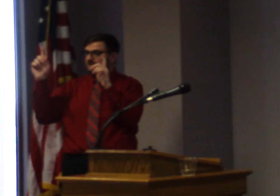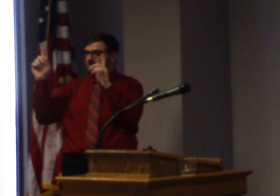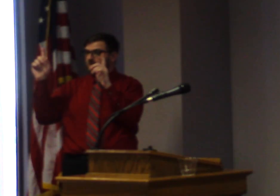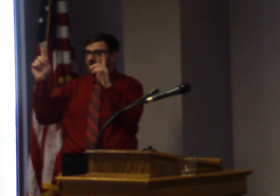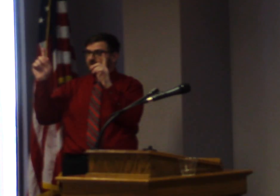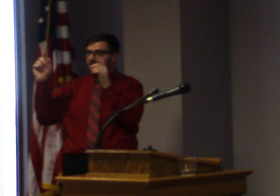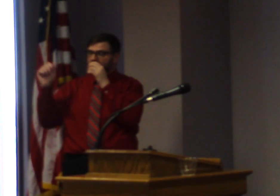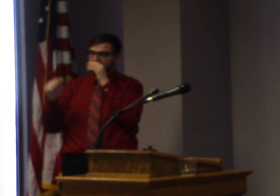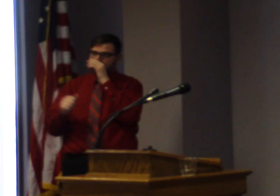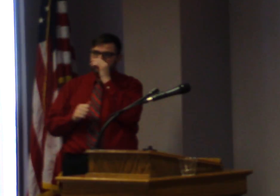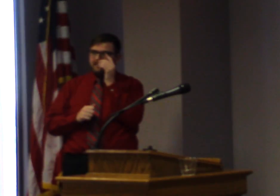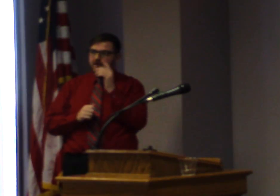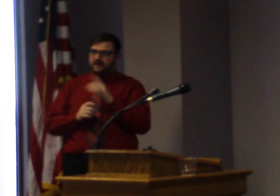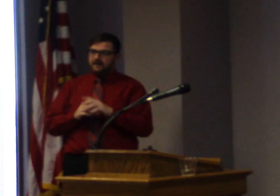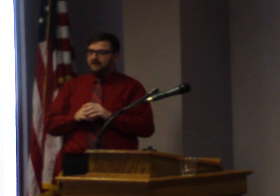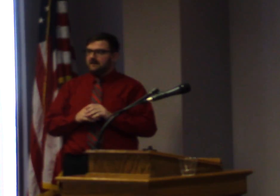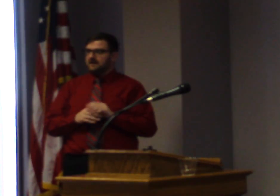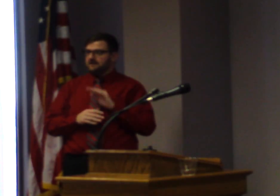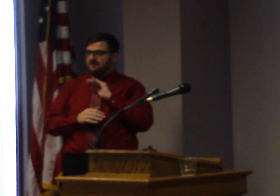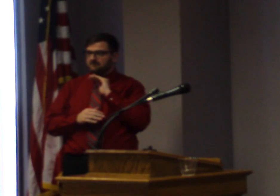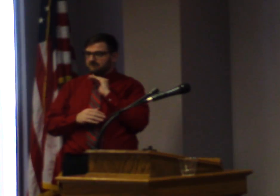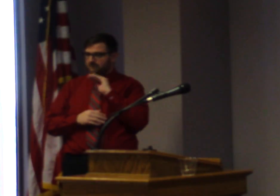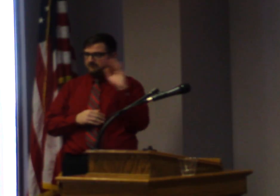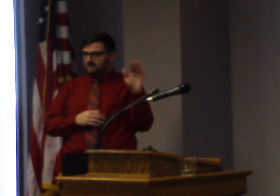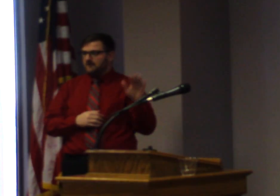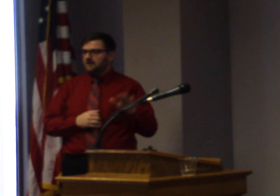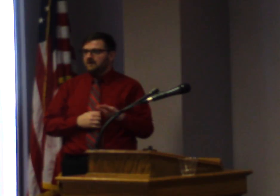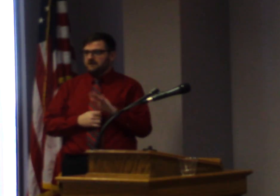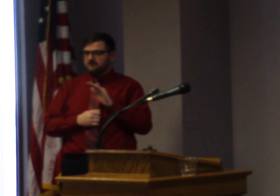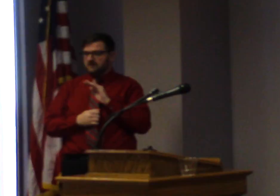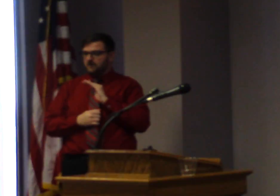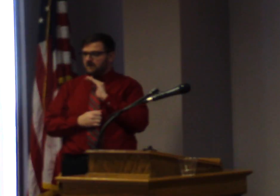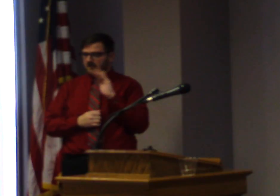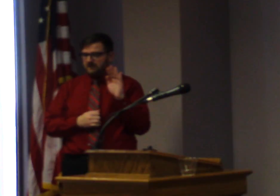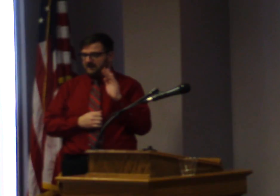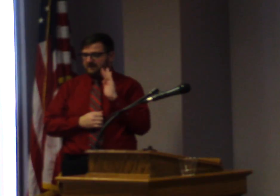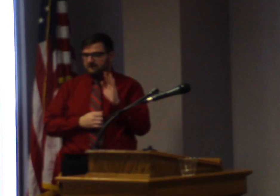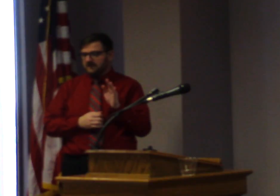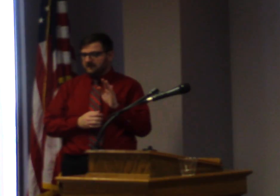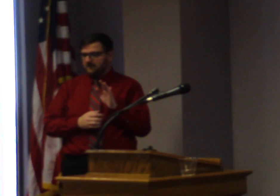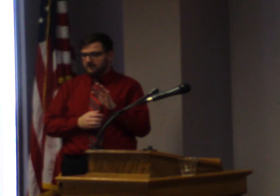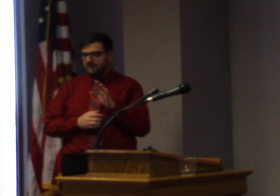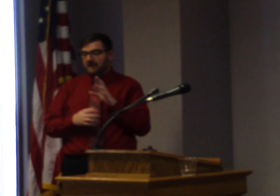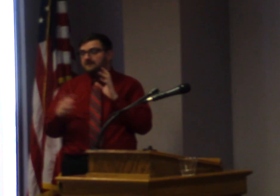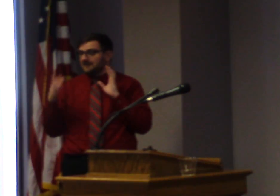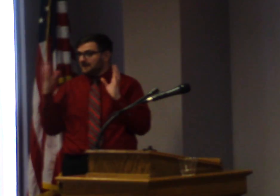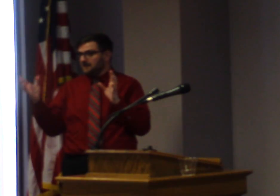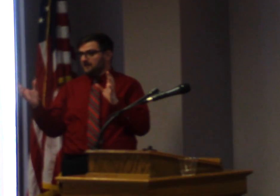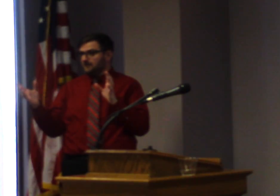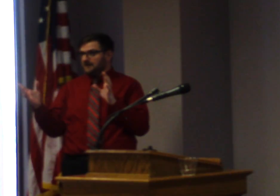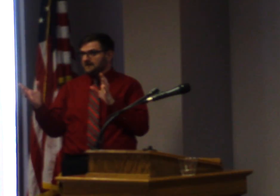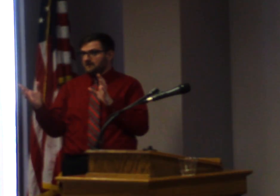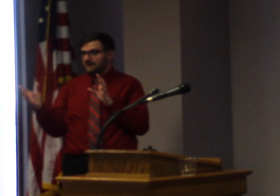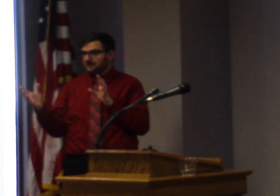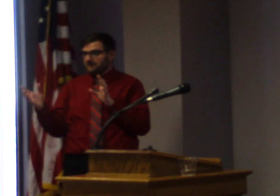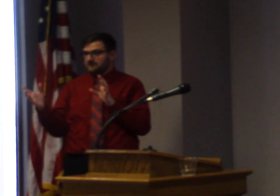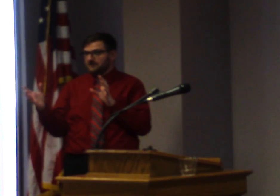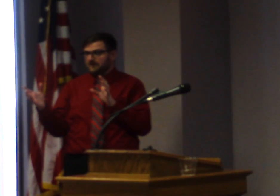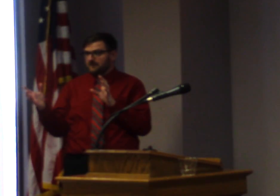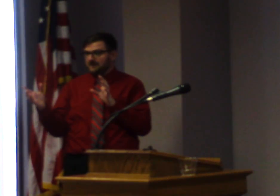in the marching band, and I did, I didn't let it hold me back because I didn't know. I didn't know I had a vision impairment at